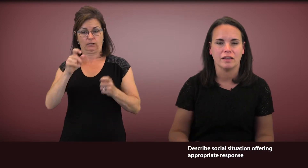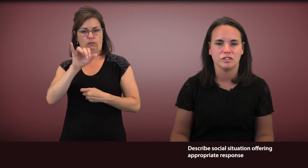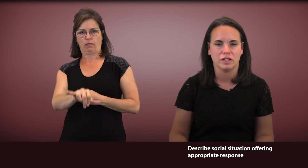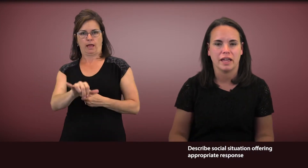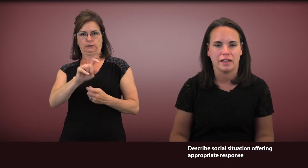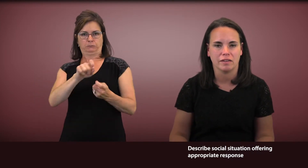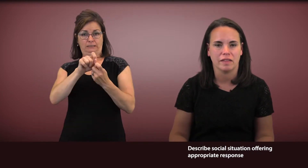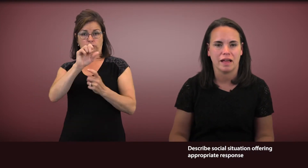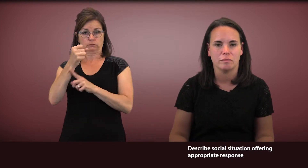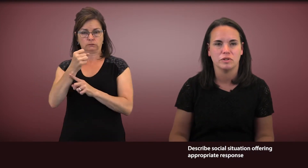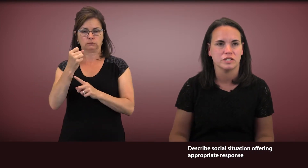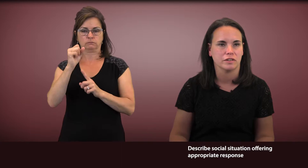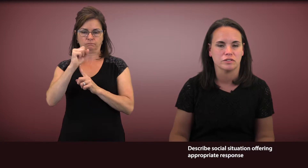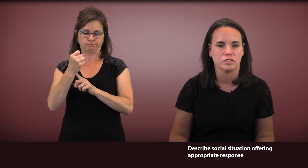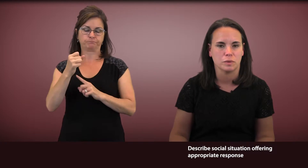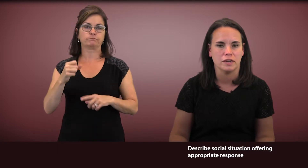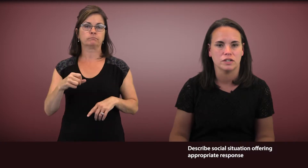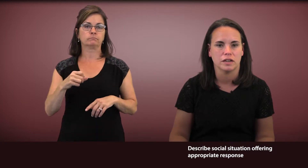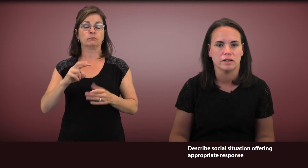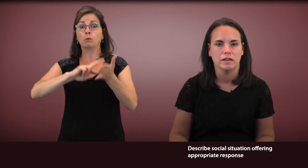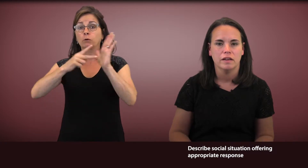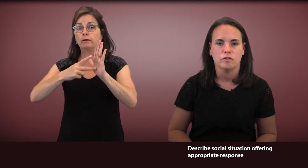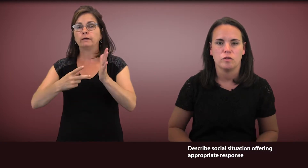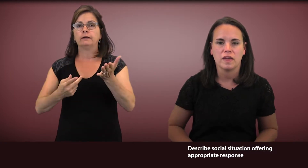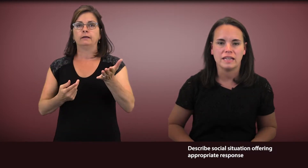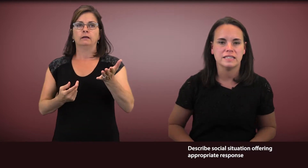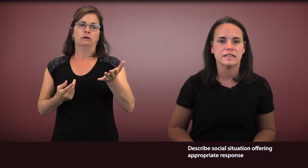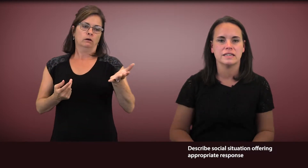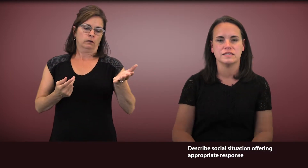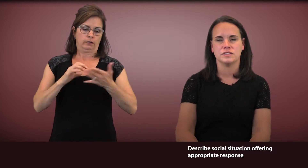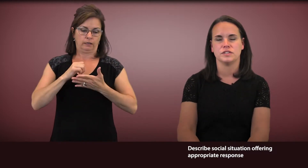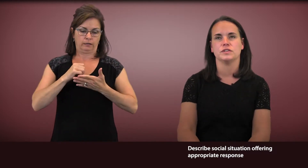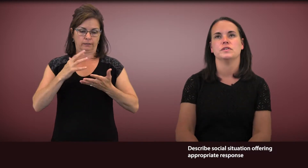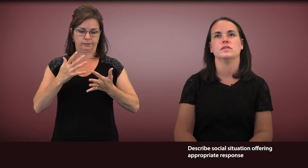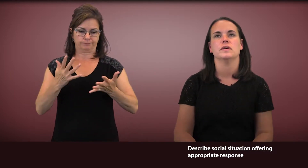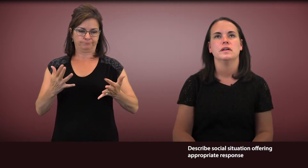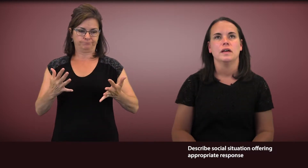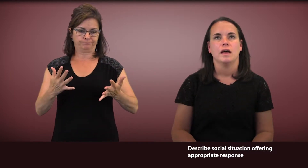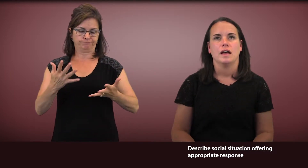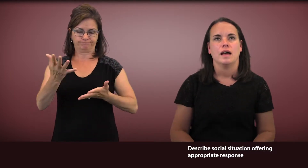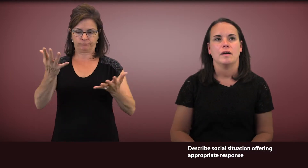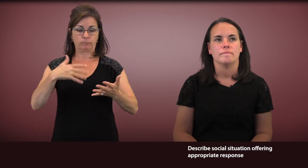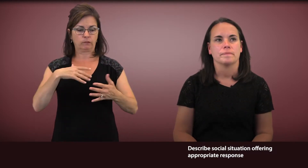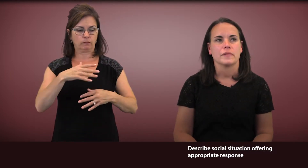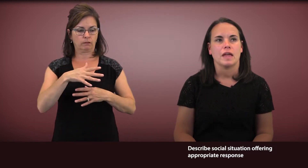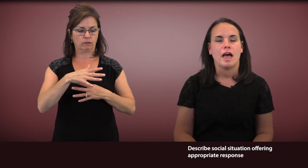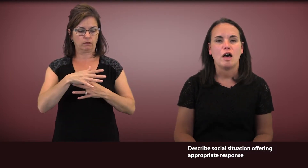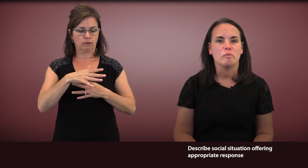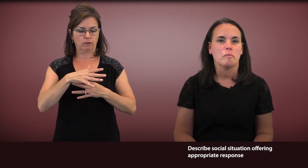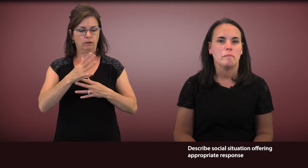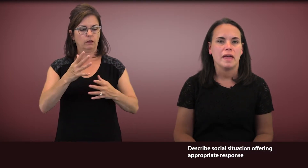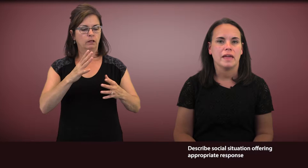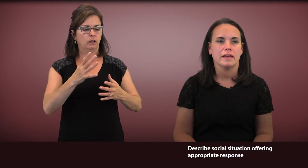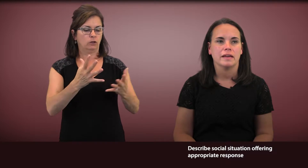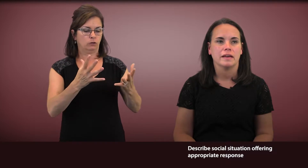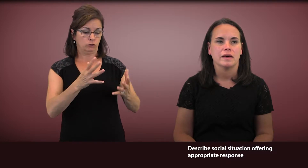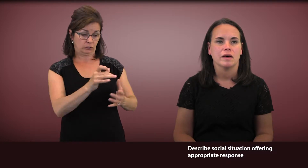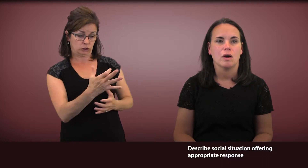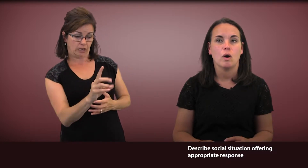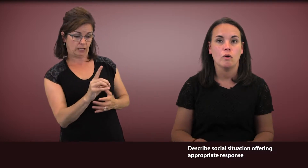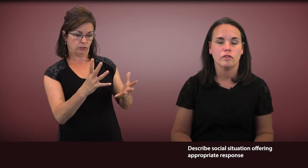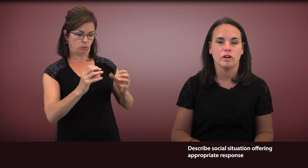the child should handle that particular situation. So the idea is to help